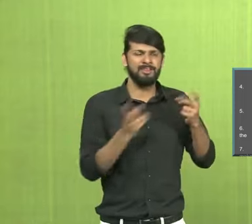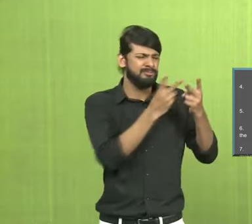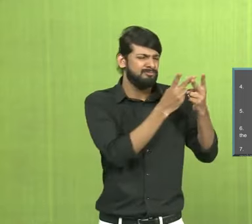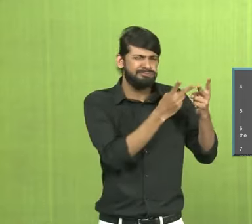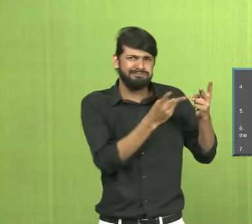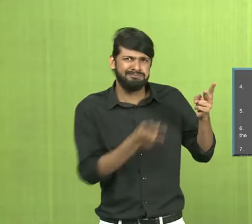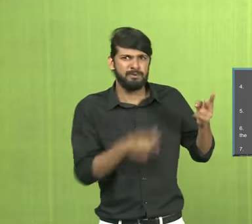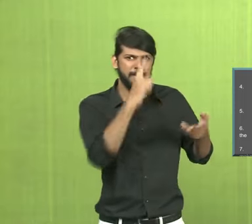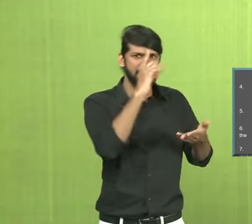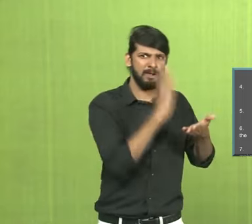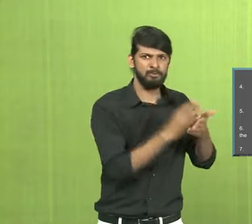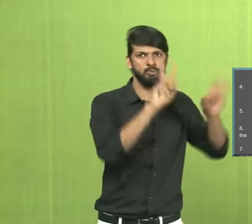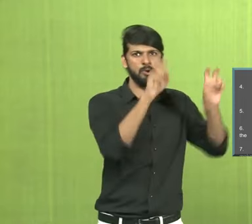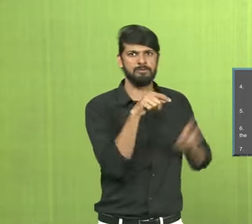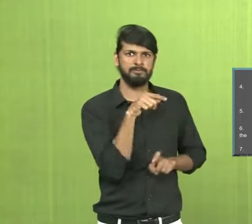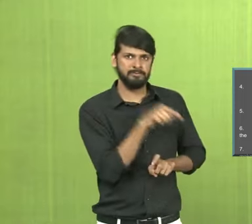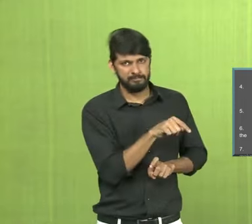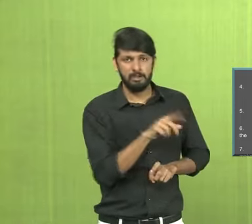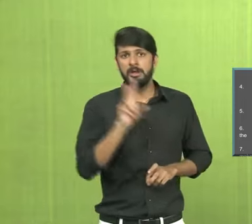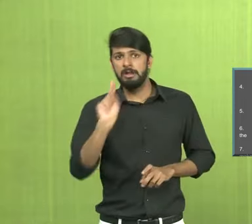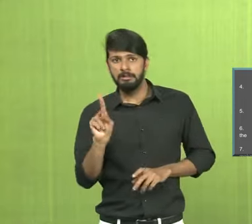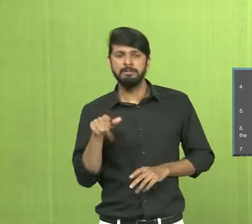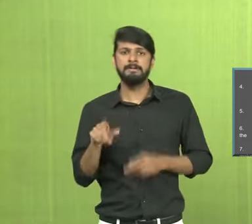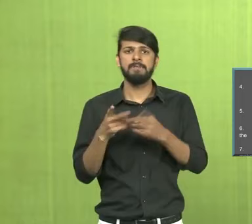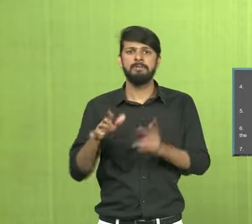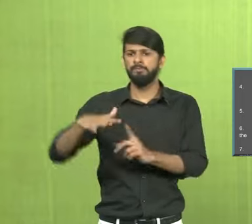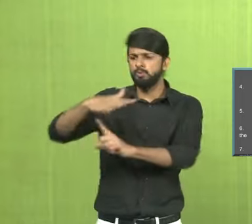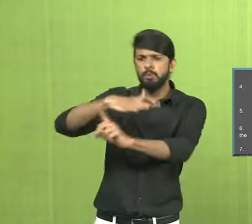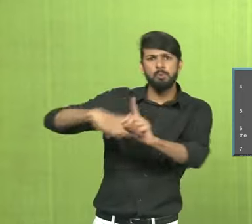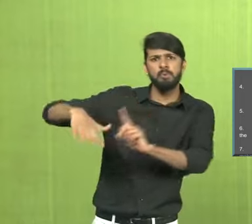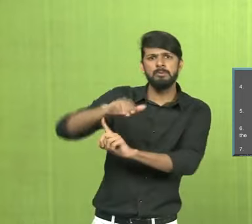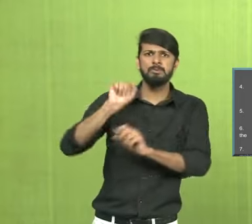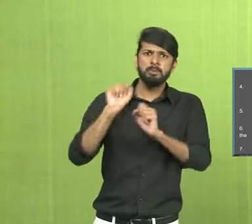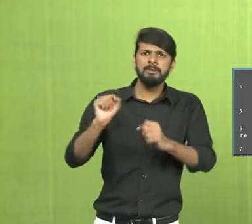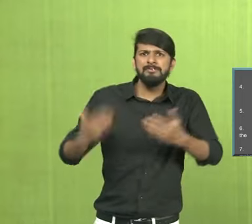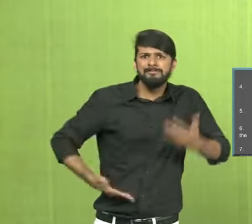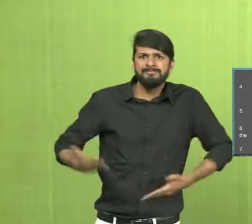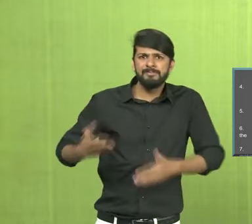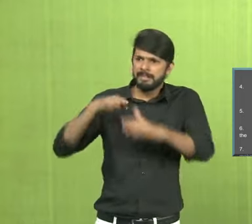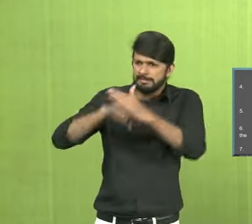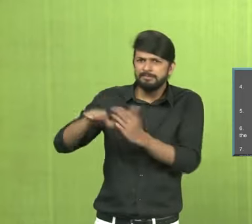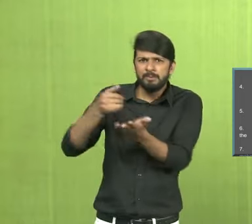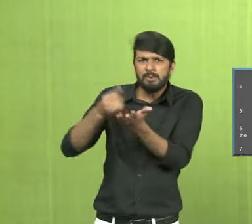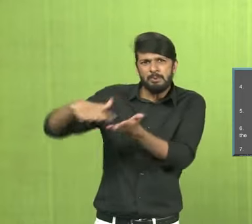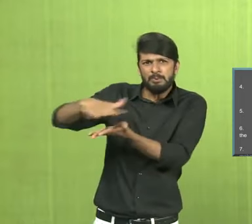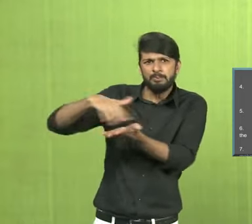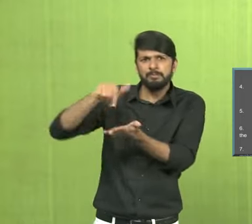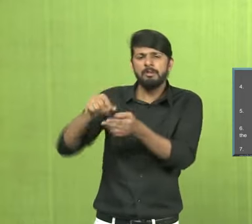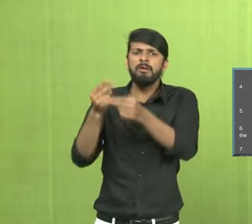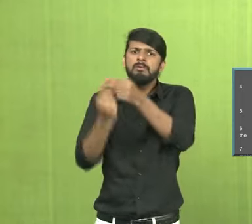paintings were primarily of 2-3 topics, themes. The most in demand were the Hindu icons or the